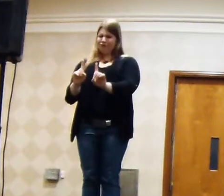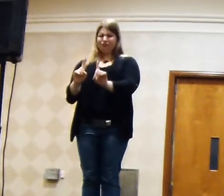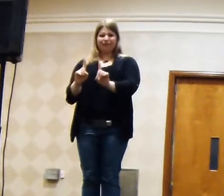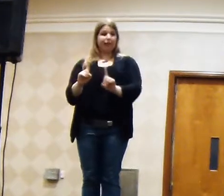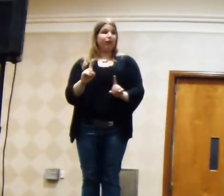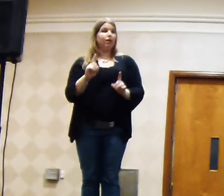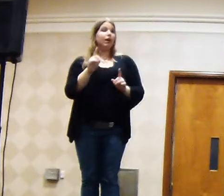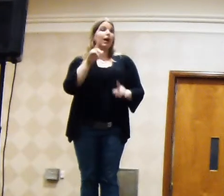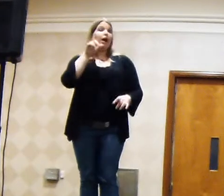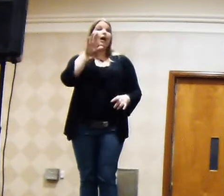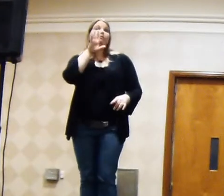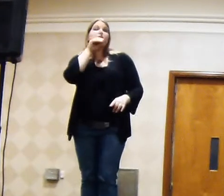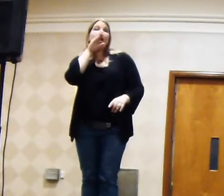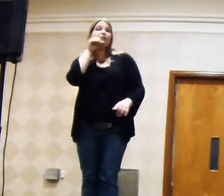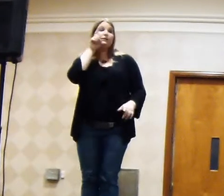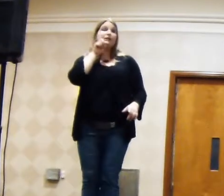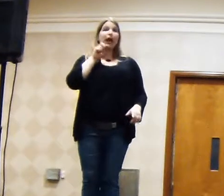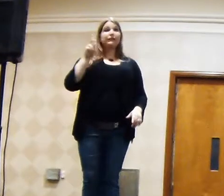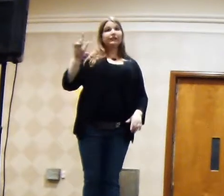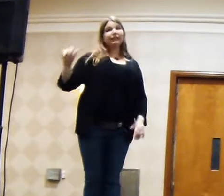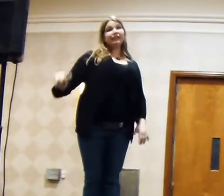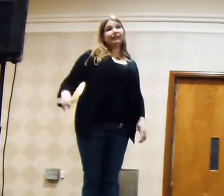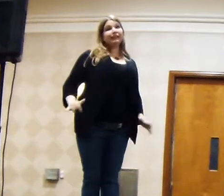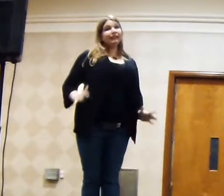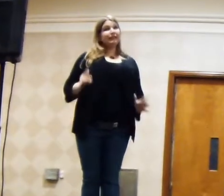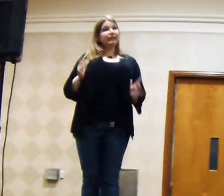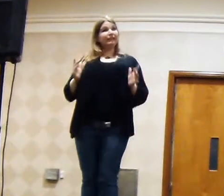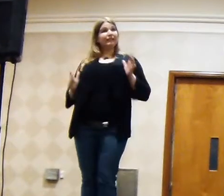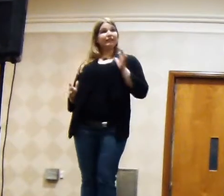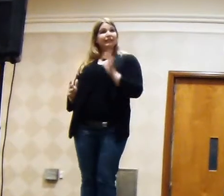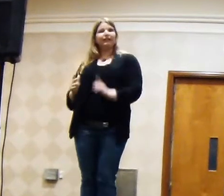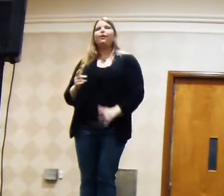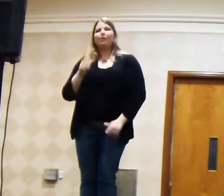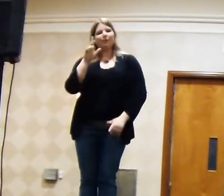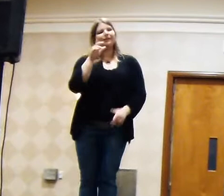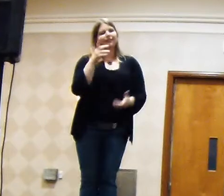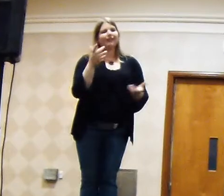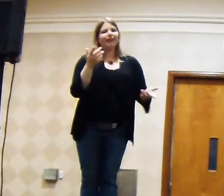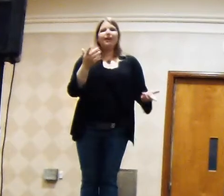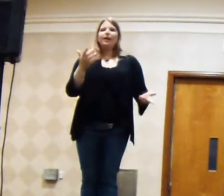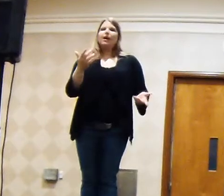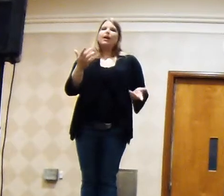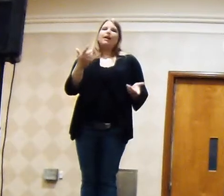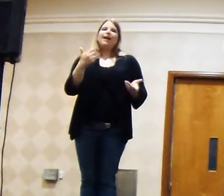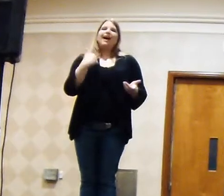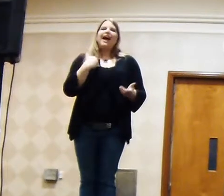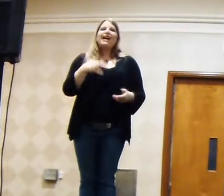Making a duck sexy. Making a duck that sexy. Requires a special skill set. I actually have